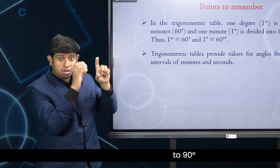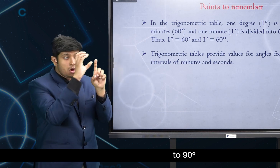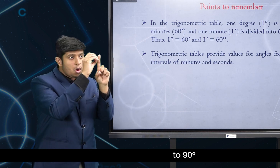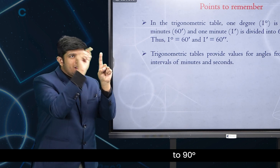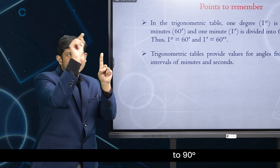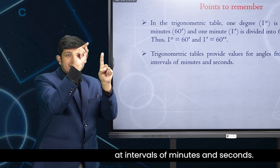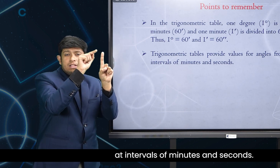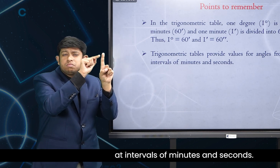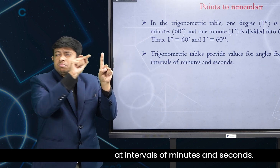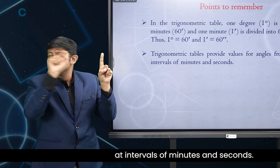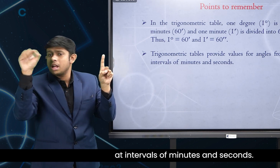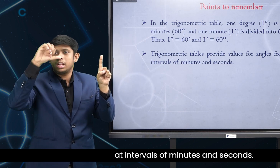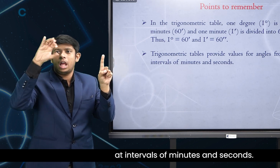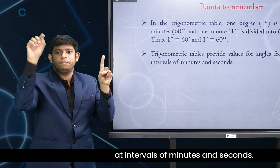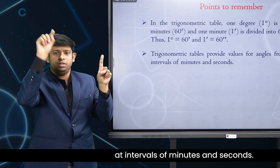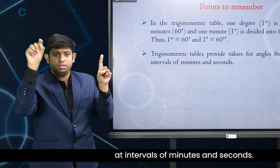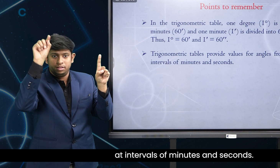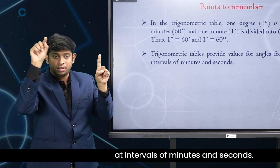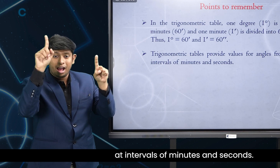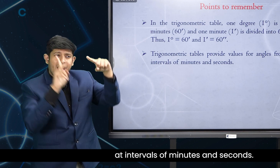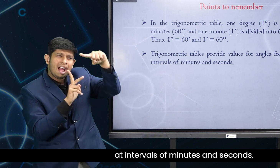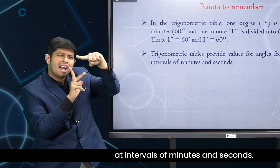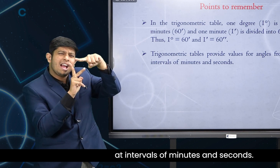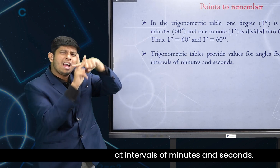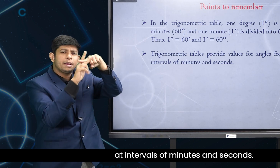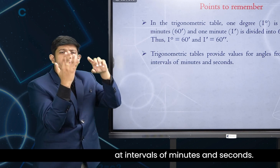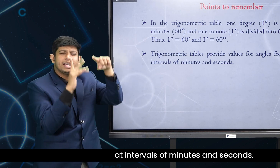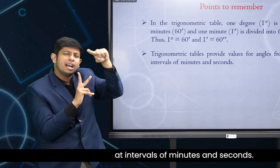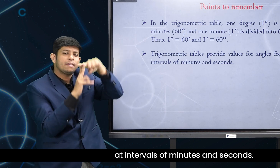degrees at intervals of minutes and seconds.